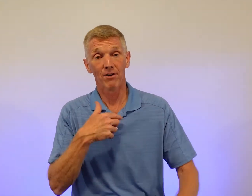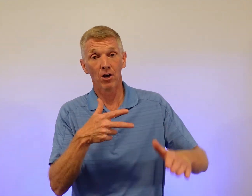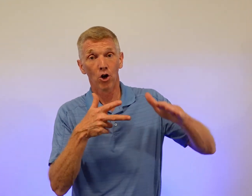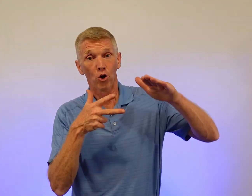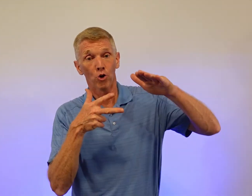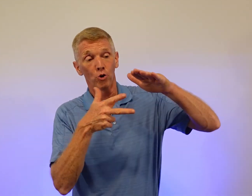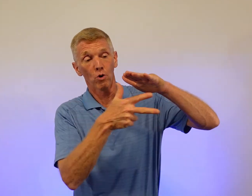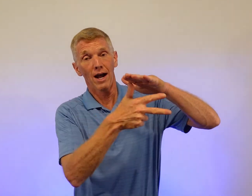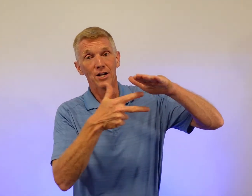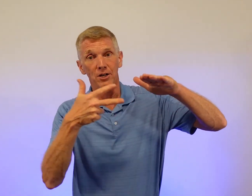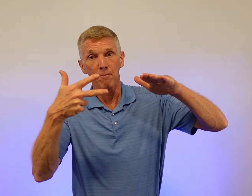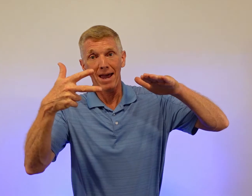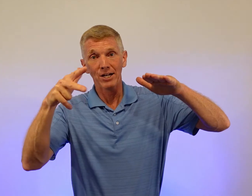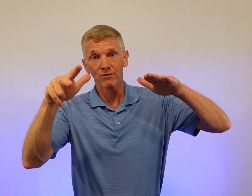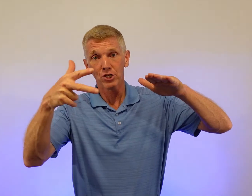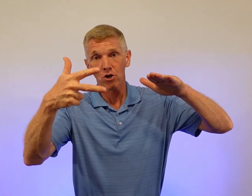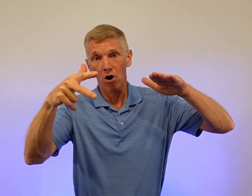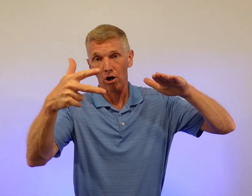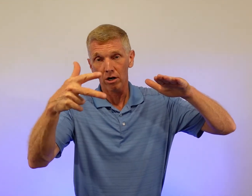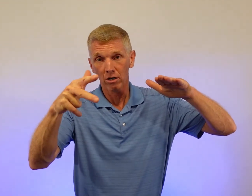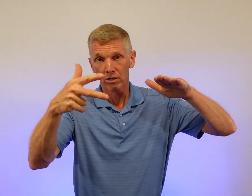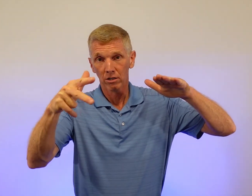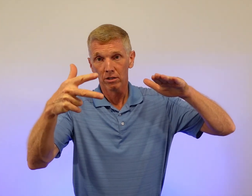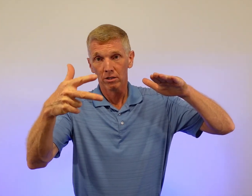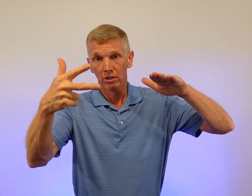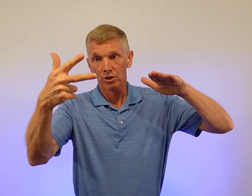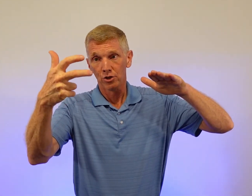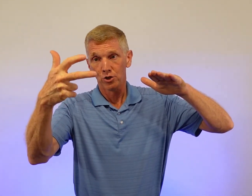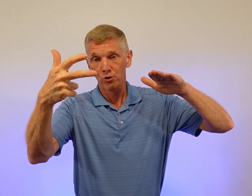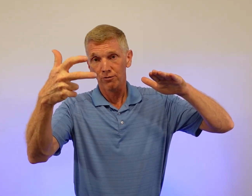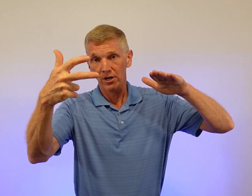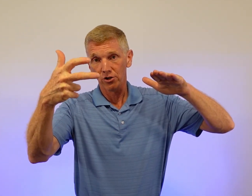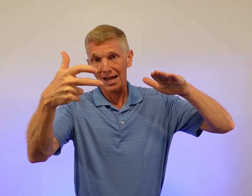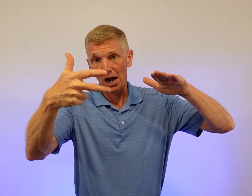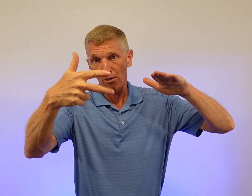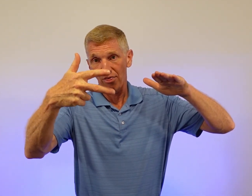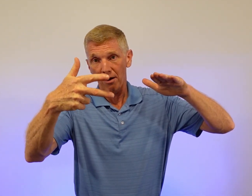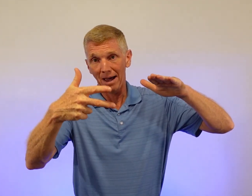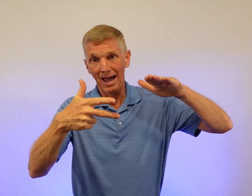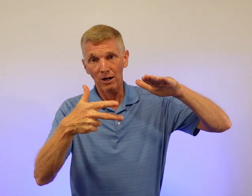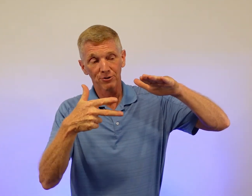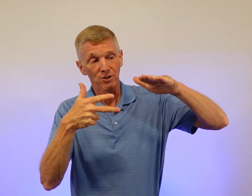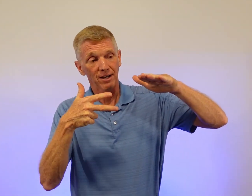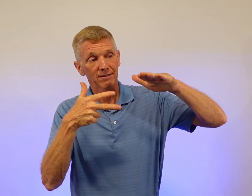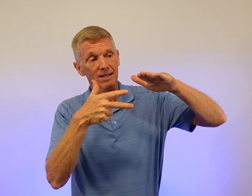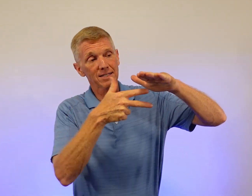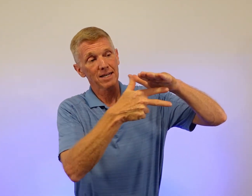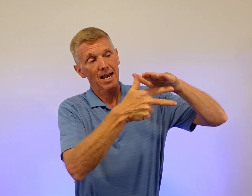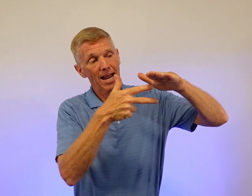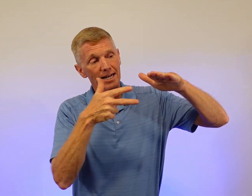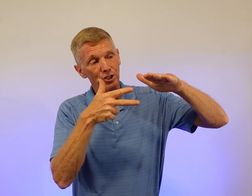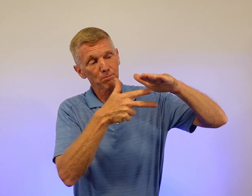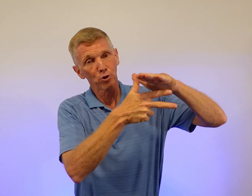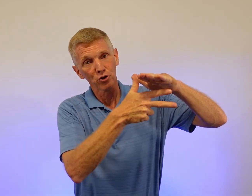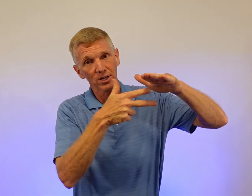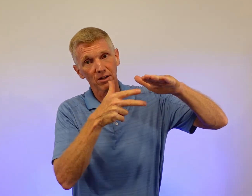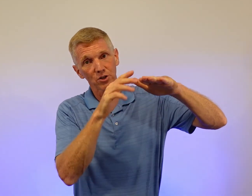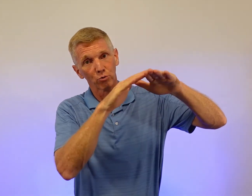a garage? Imagine this car, two fingers out, thumb outstretched like this, and it just pulls into this